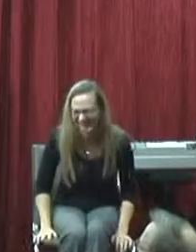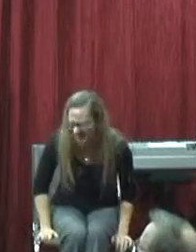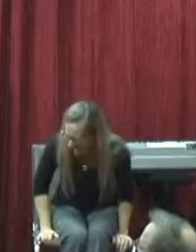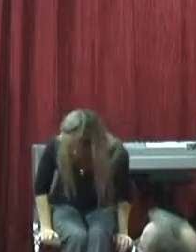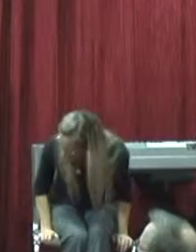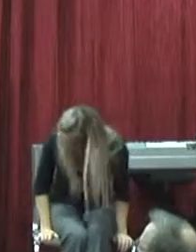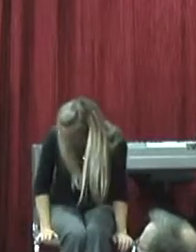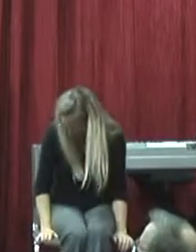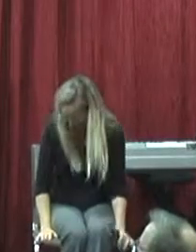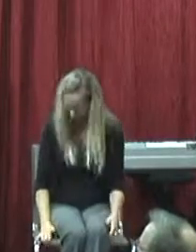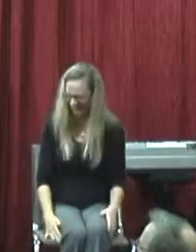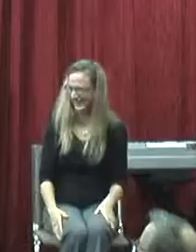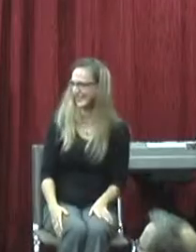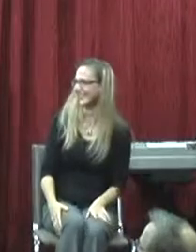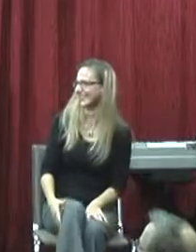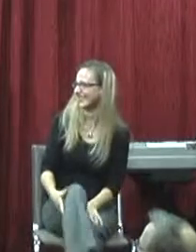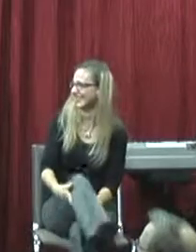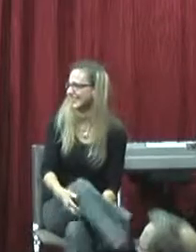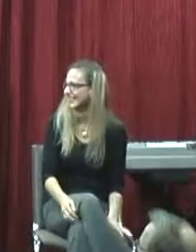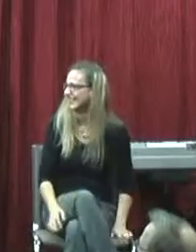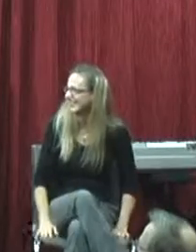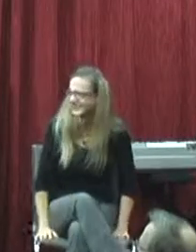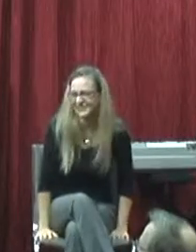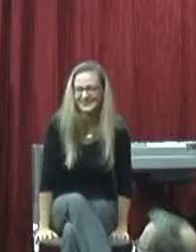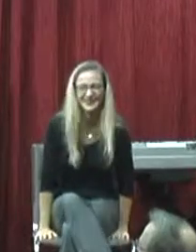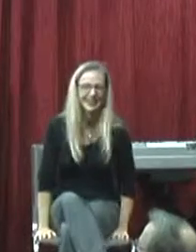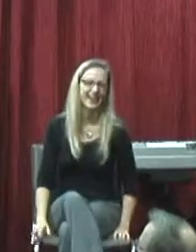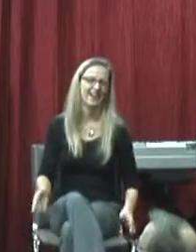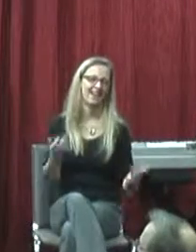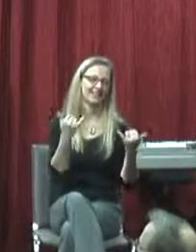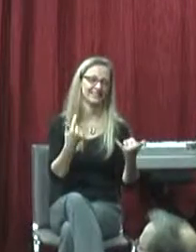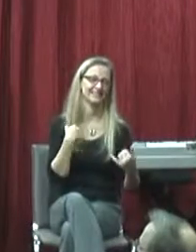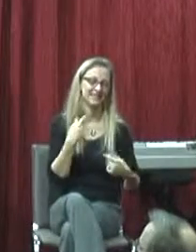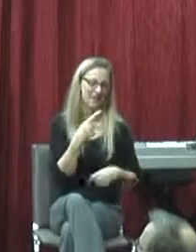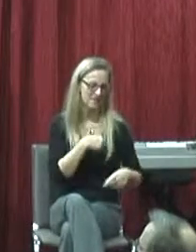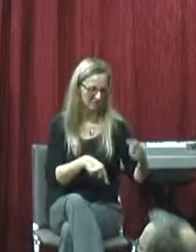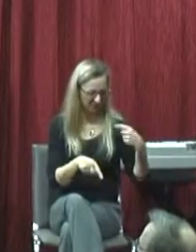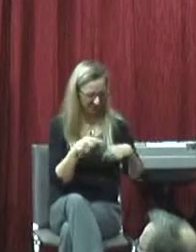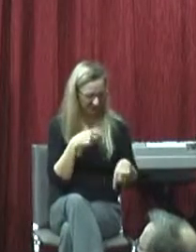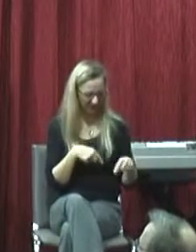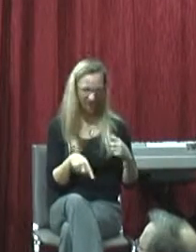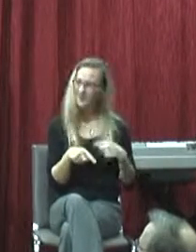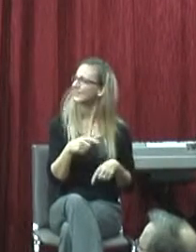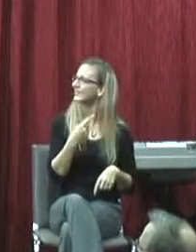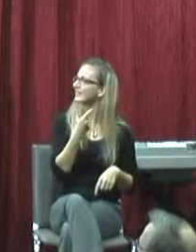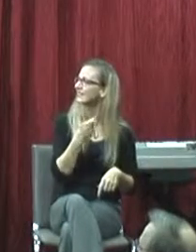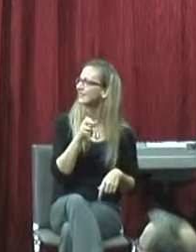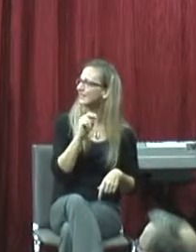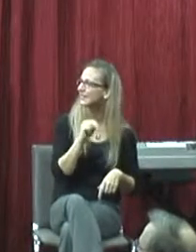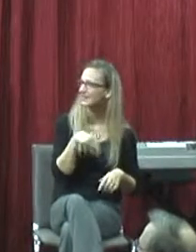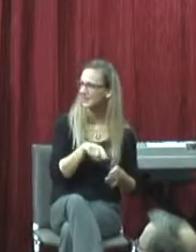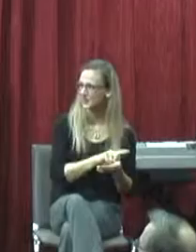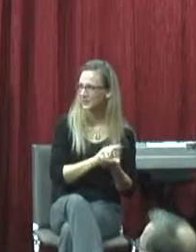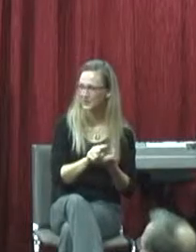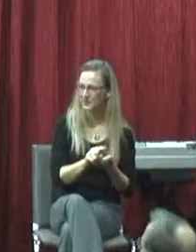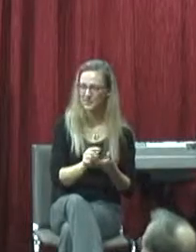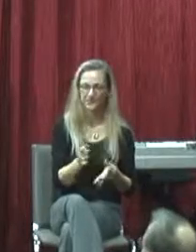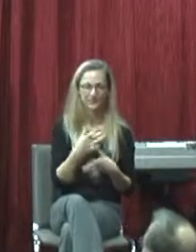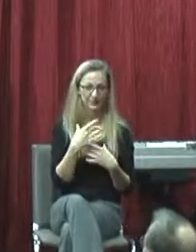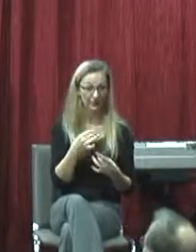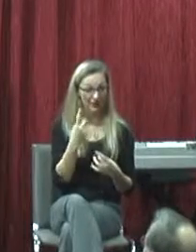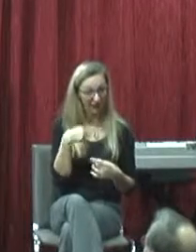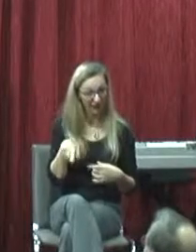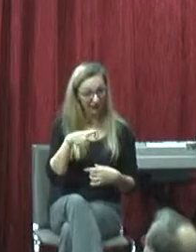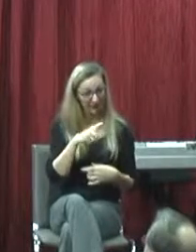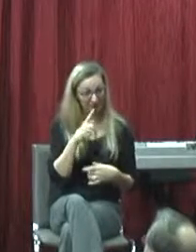So we're gonna go back to the Parsha this week, and it's kind of interesting for those of